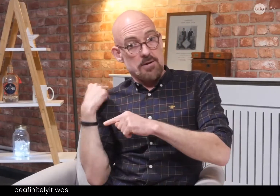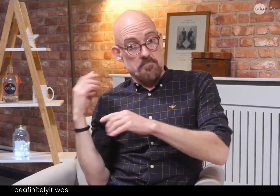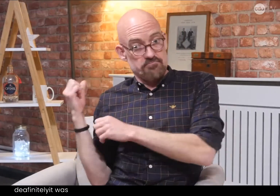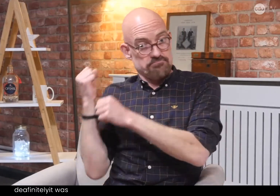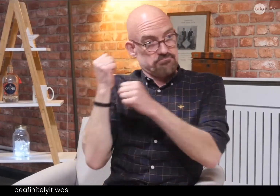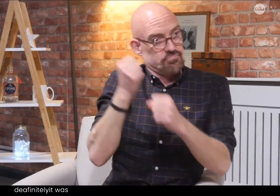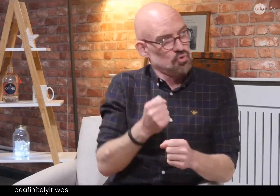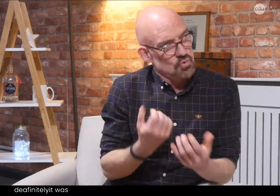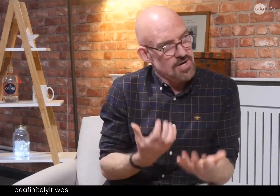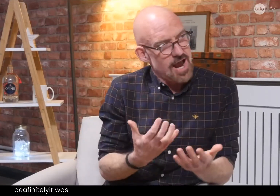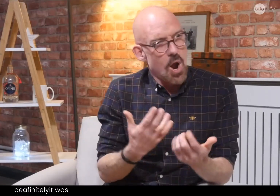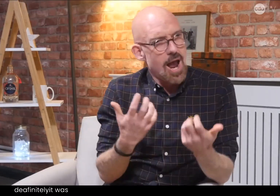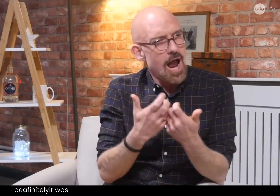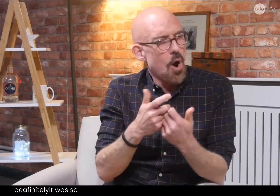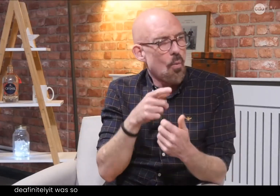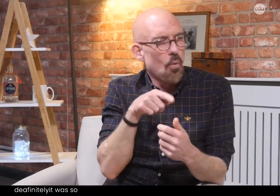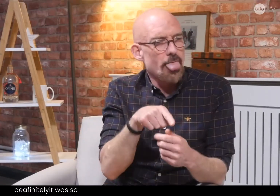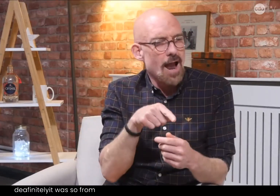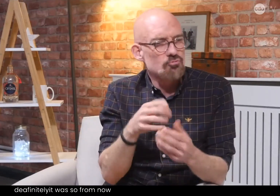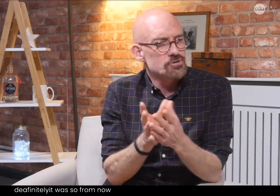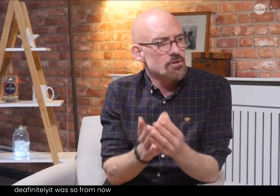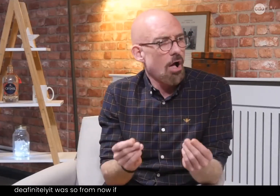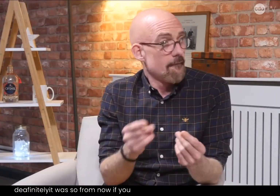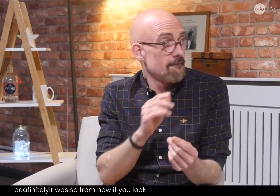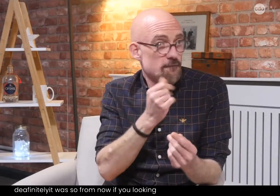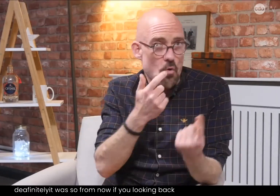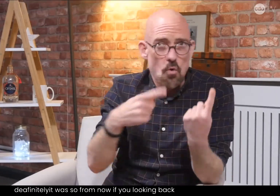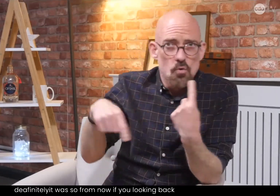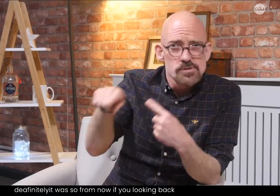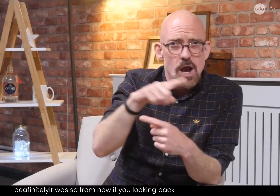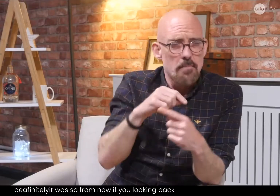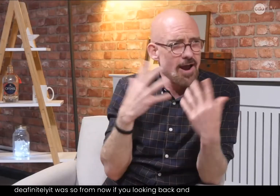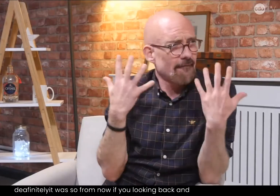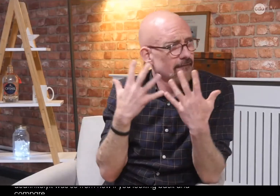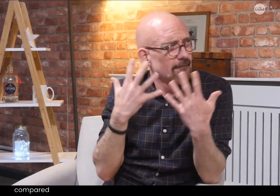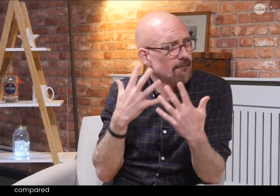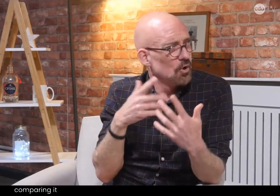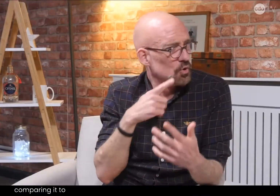So from now, if you're looking back and comparing it to now,